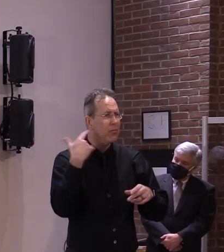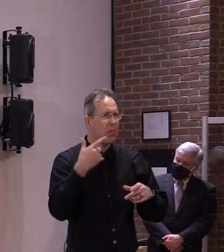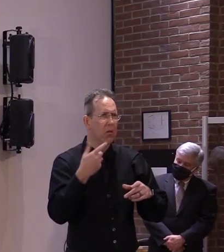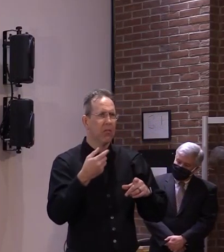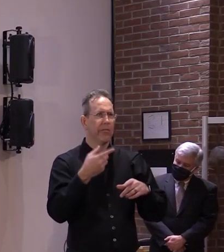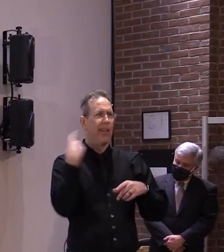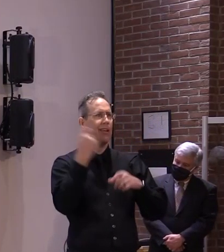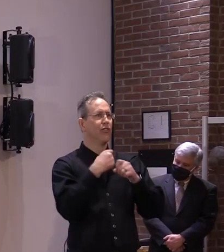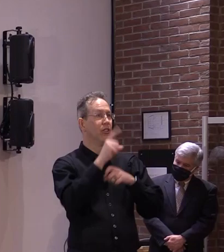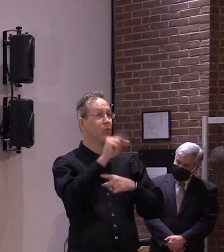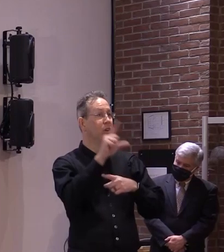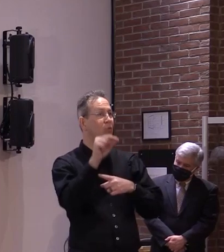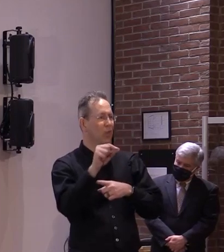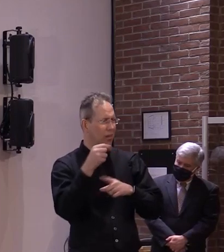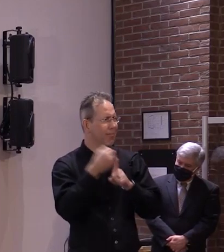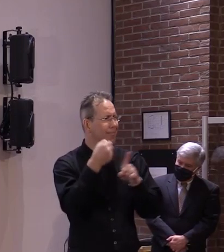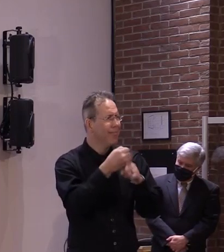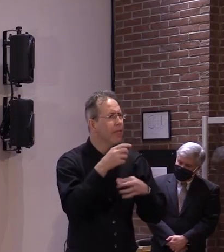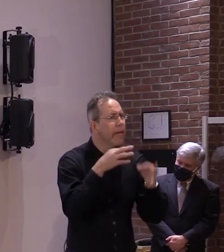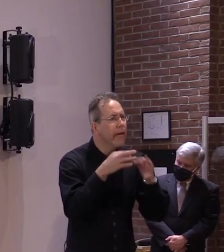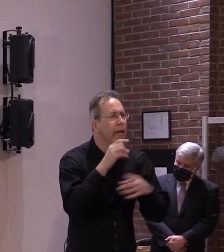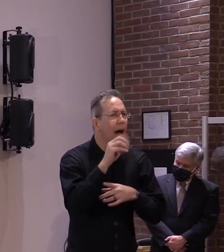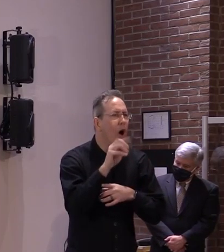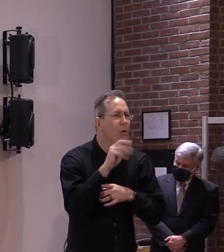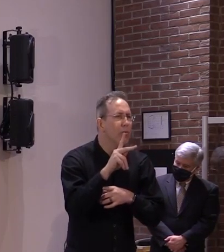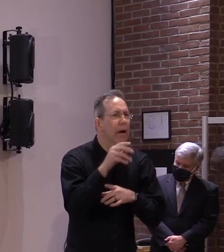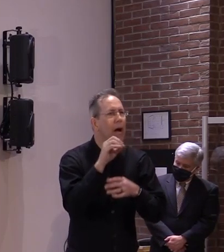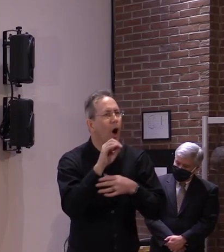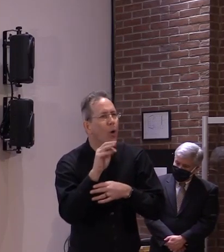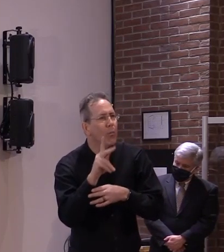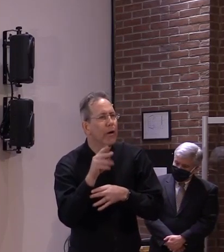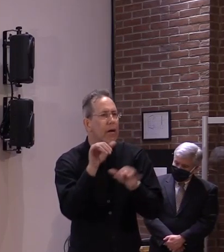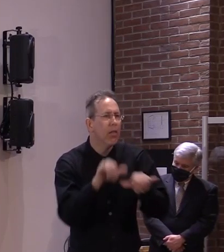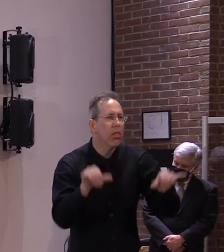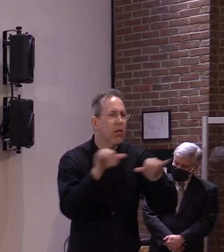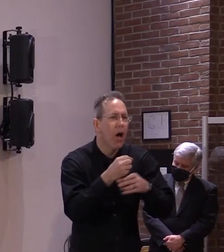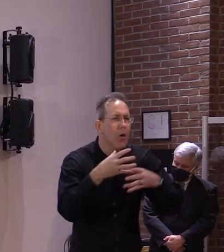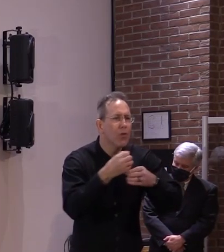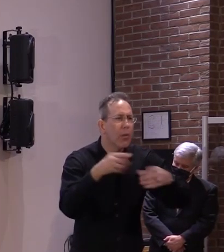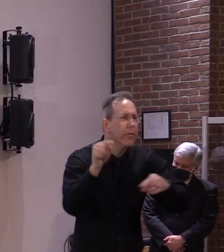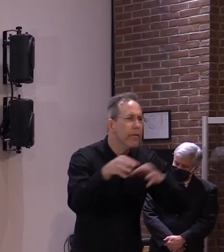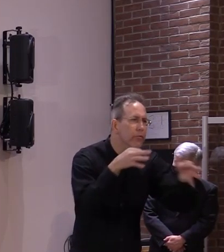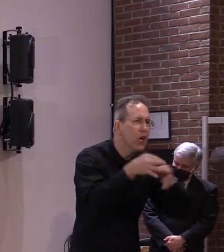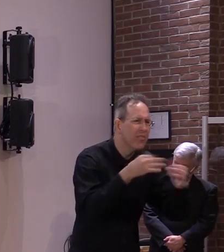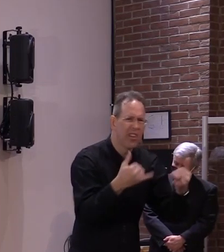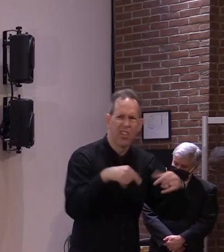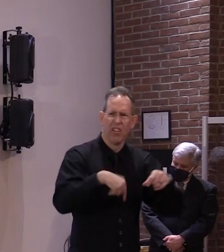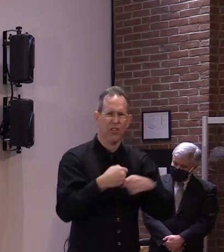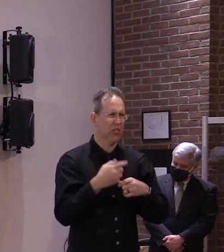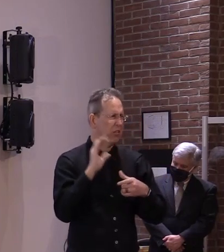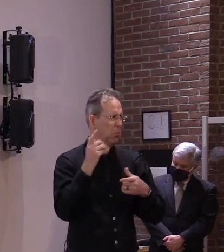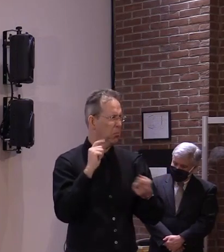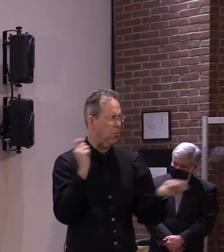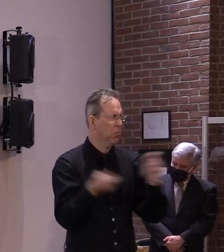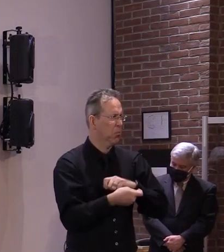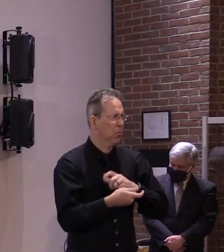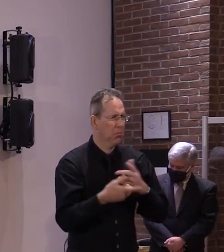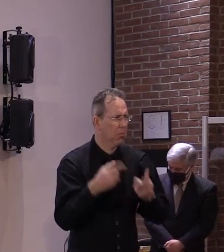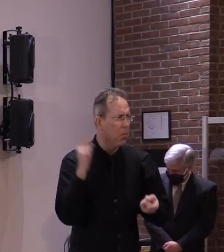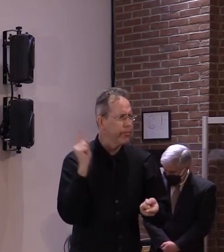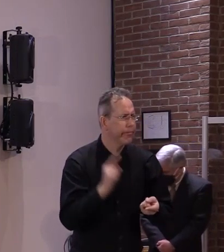are there reasons that it might not be happening that are related to precautions that are being taken for